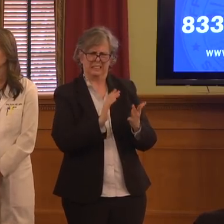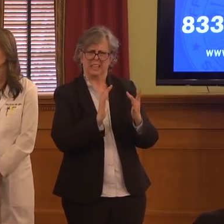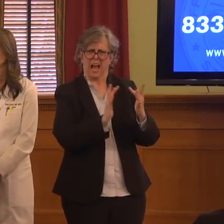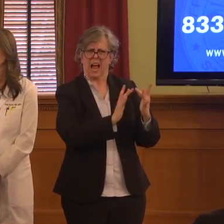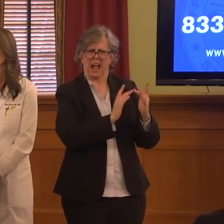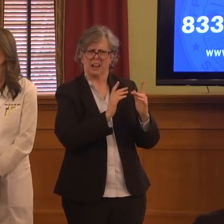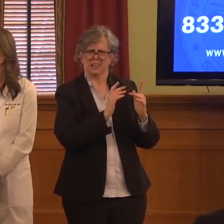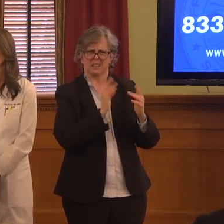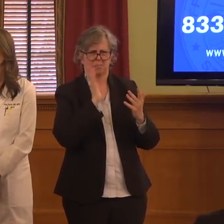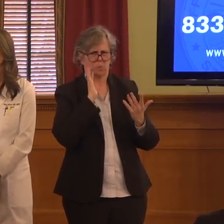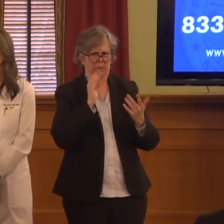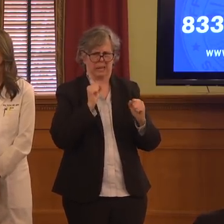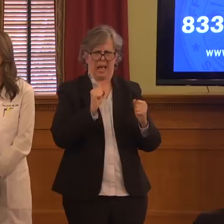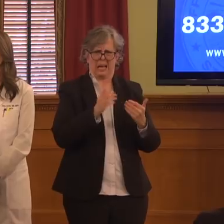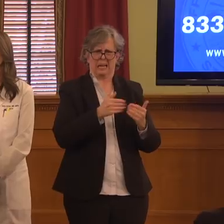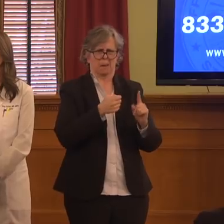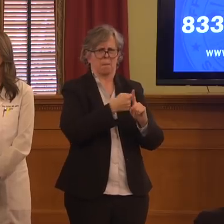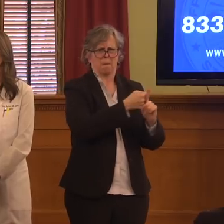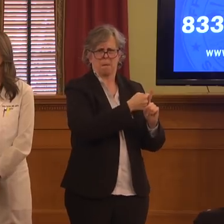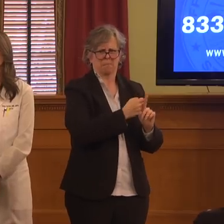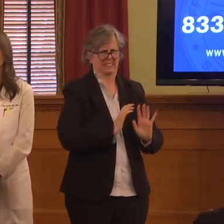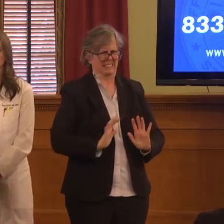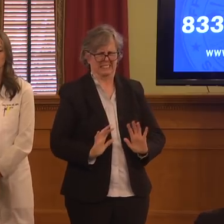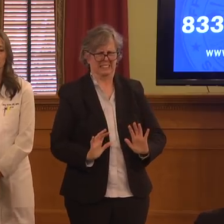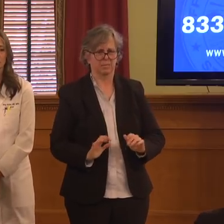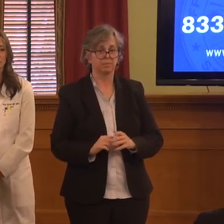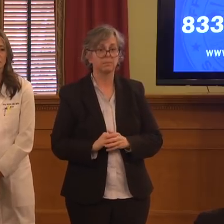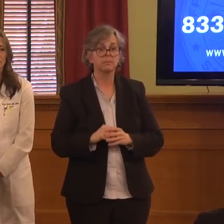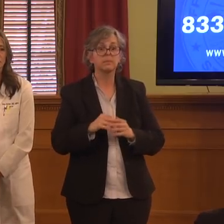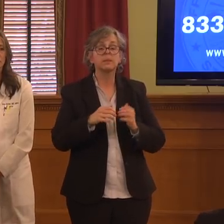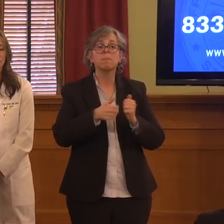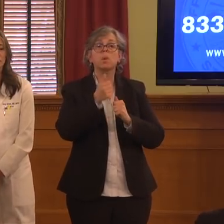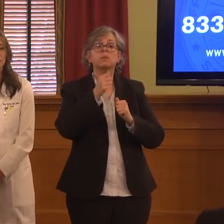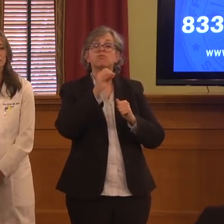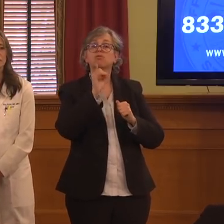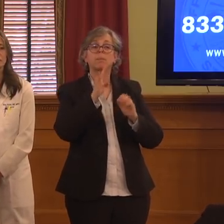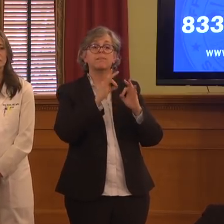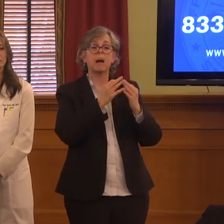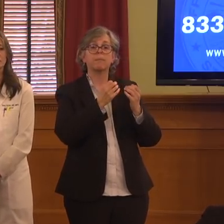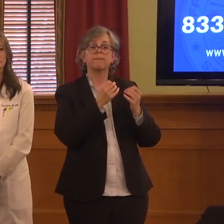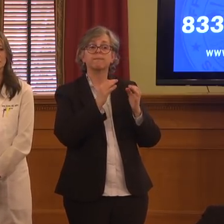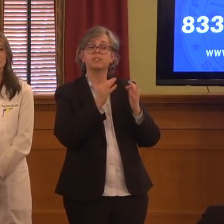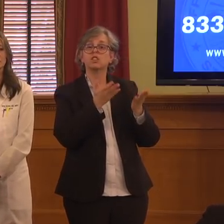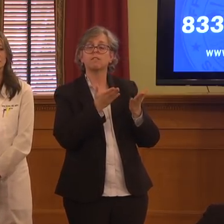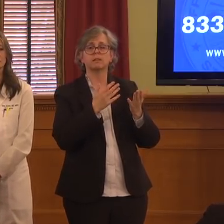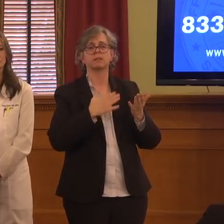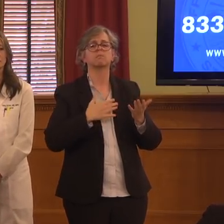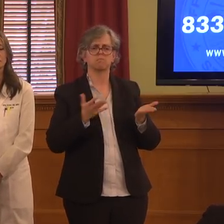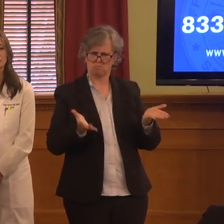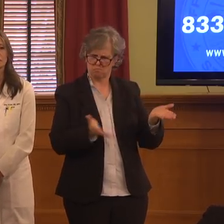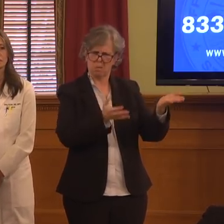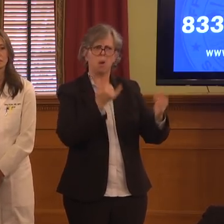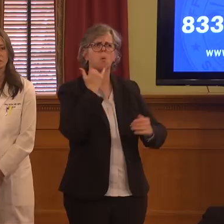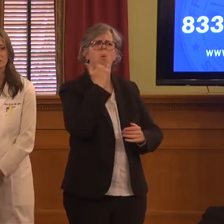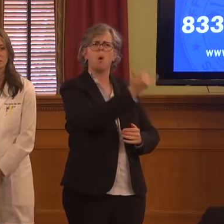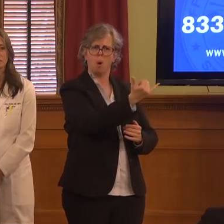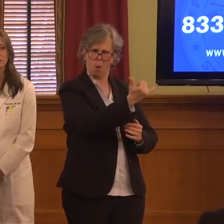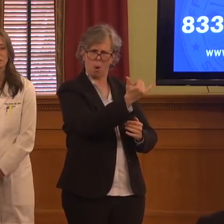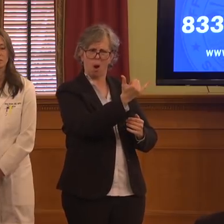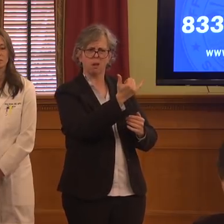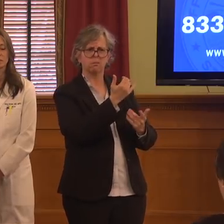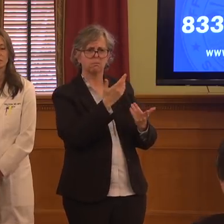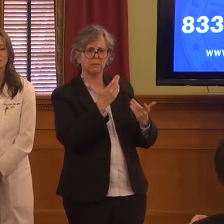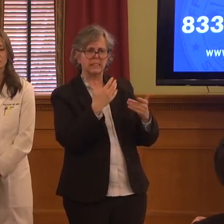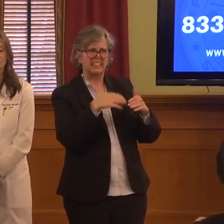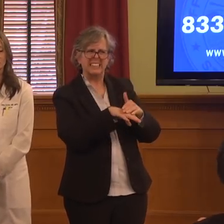of the contacts with Jobs and Family Services could be done over the phone. It couldn't be done online. Obviously,